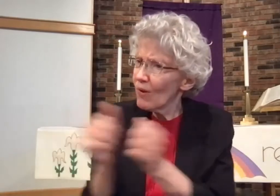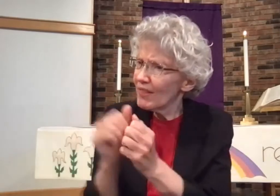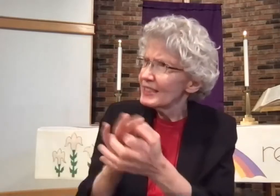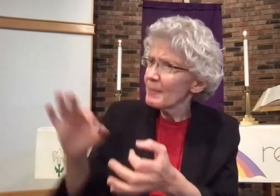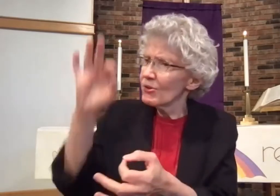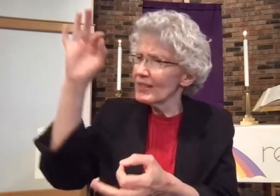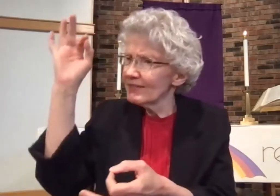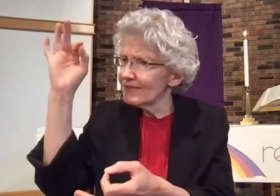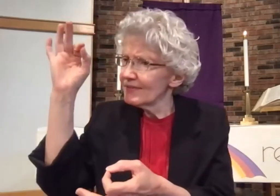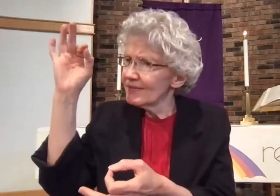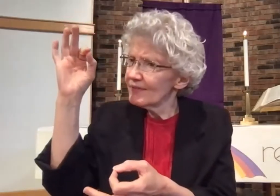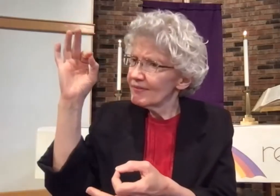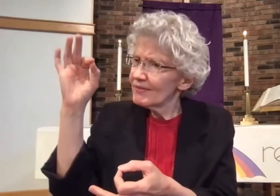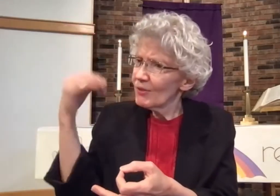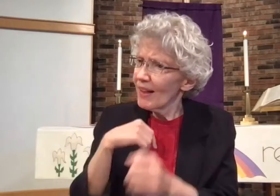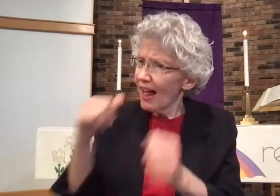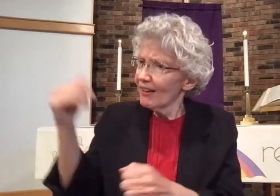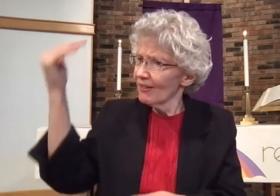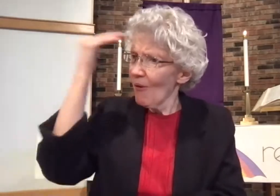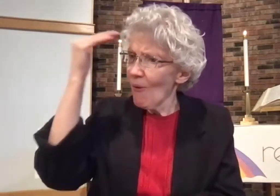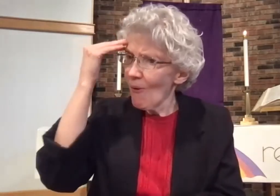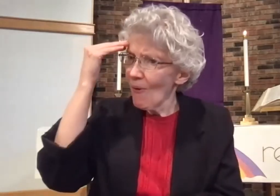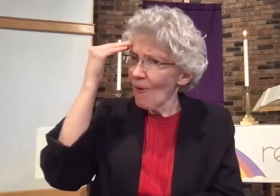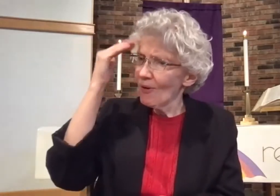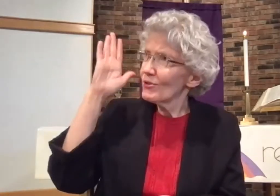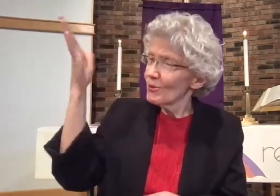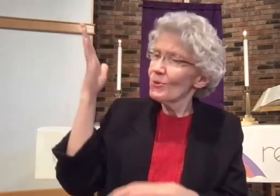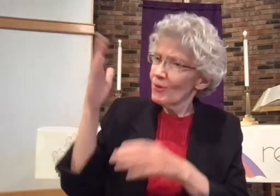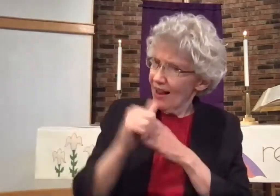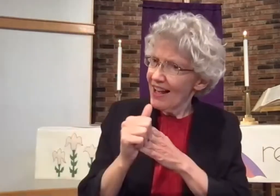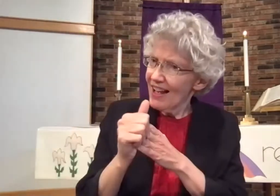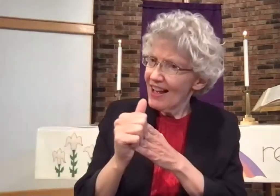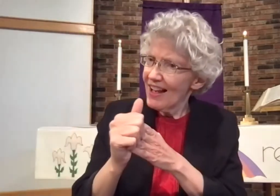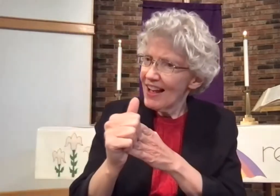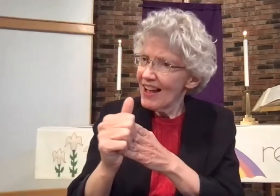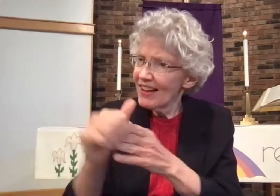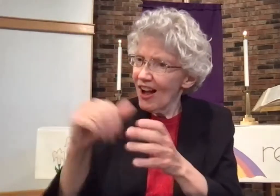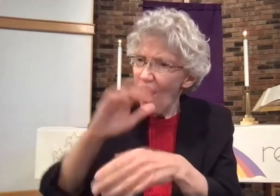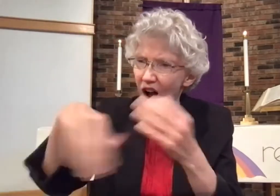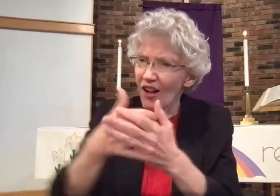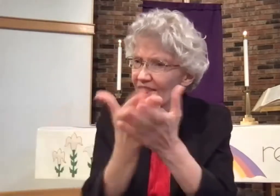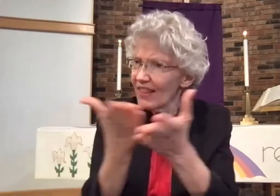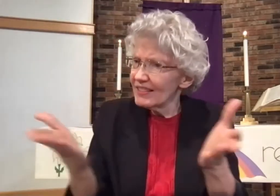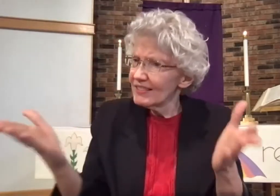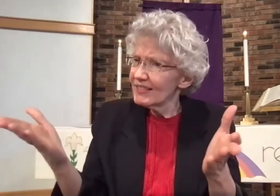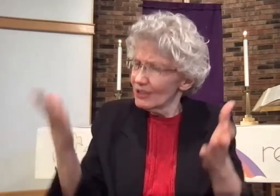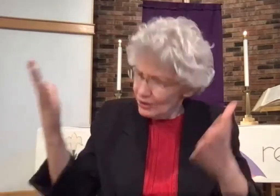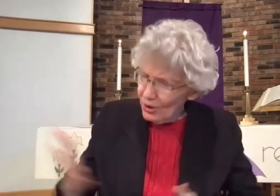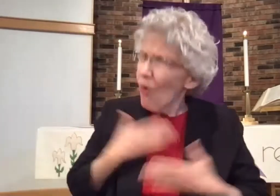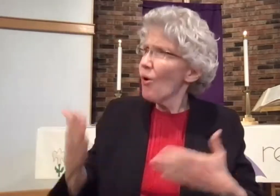Direct us by the movement of that Spirit so we may know your leading in all things